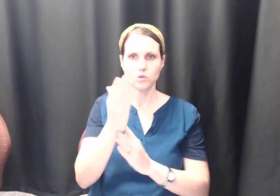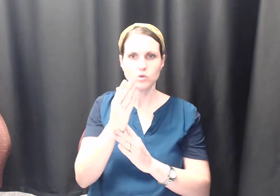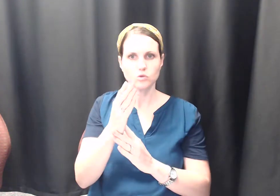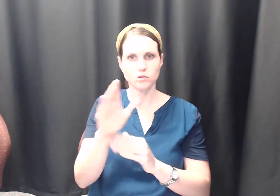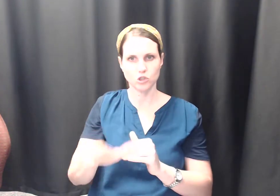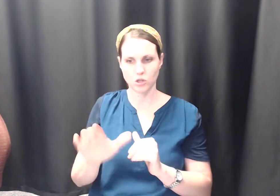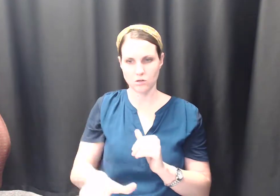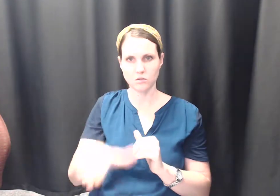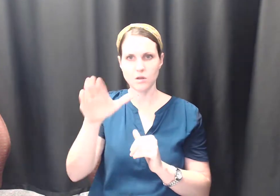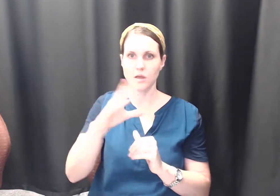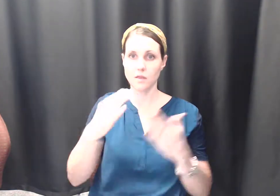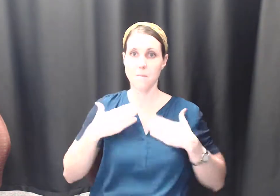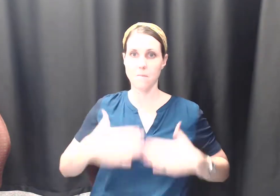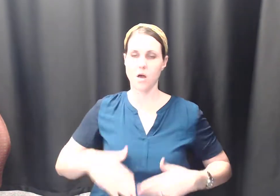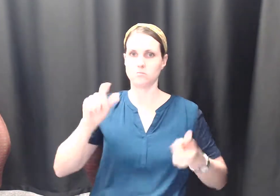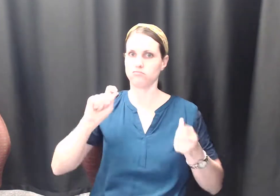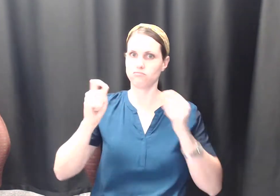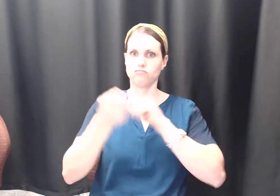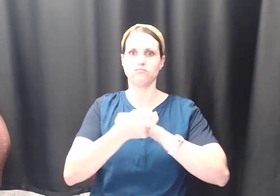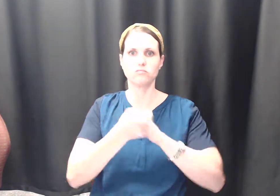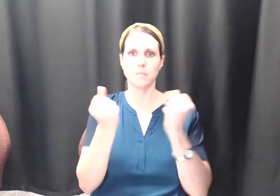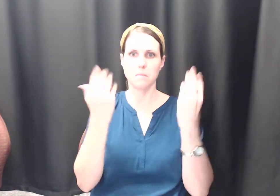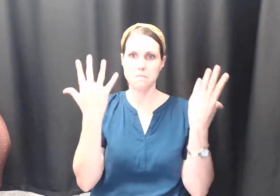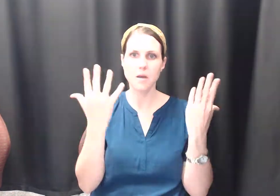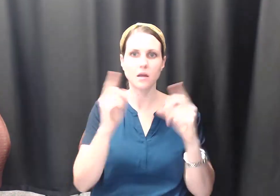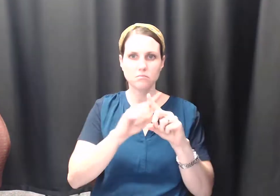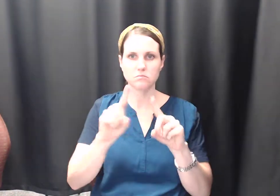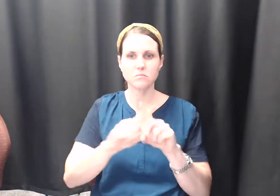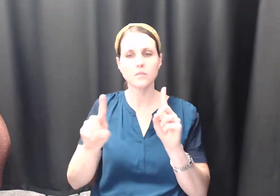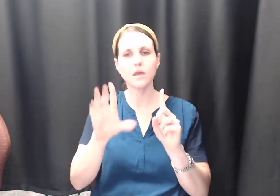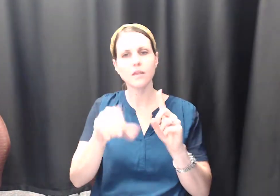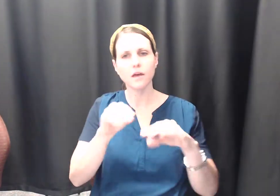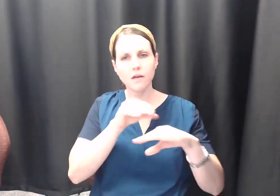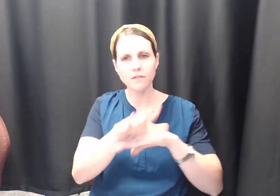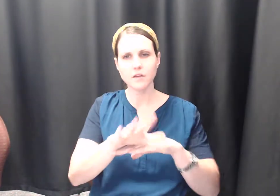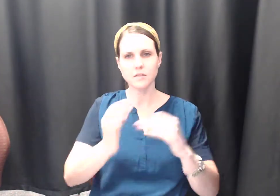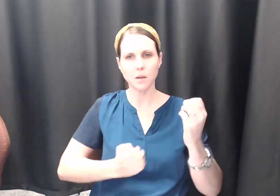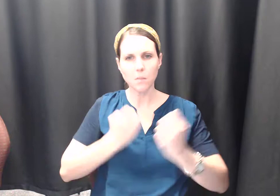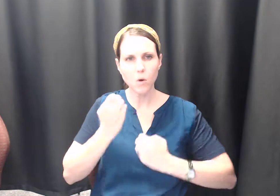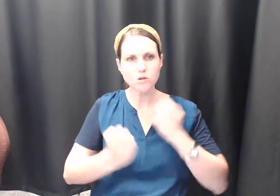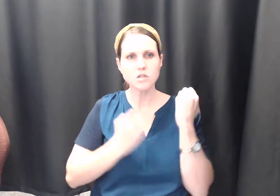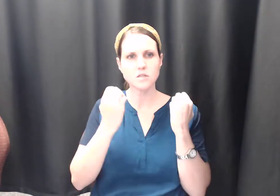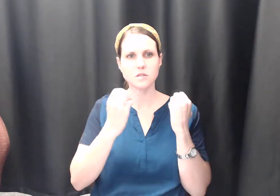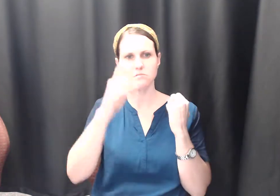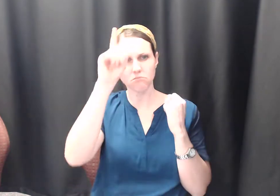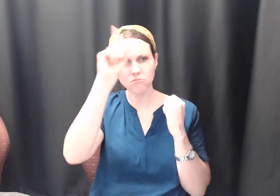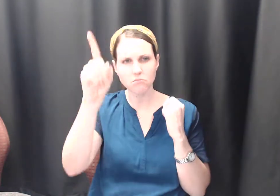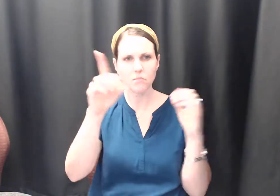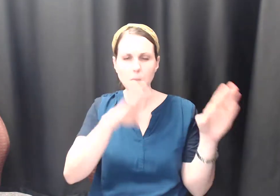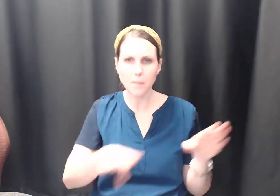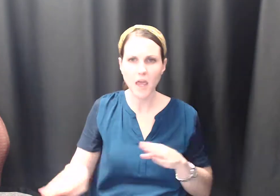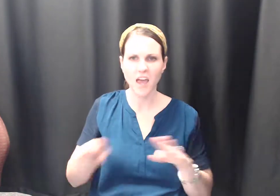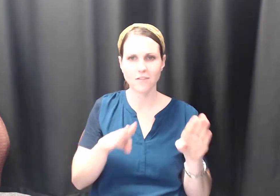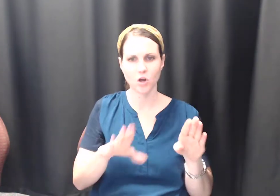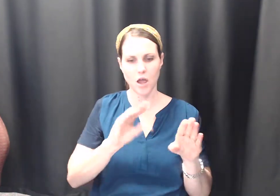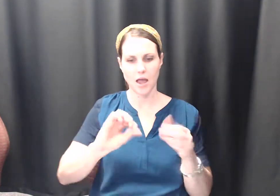extraordinary transitions. This has huge effects on the emotions, intelligence, behavior, and the way children interact with